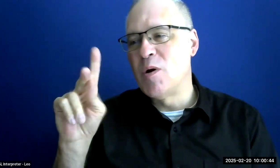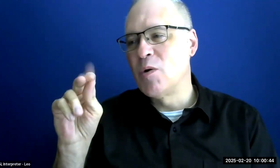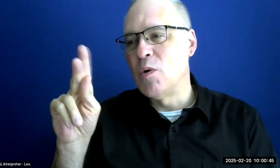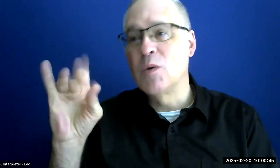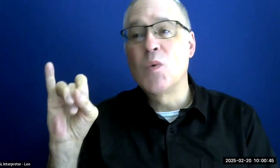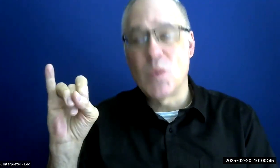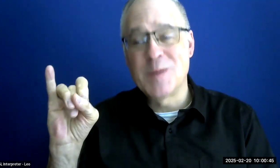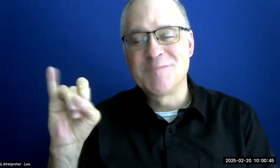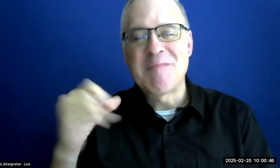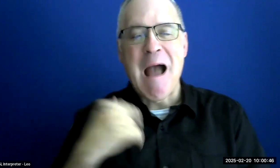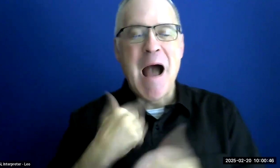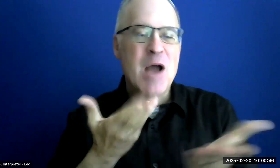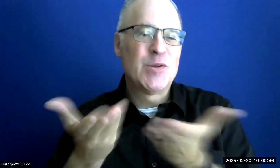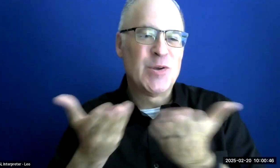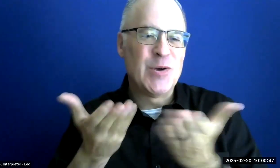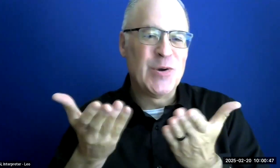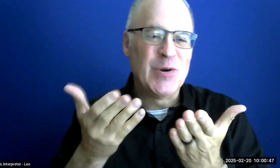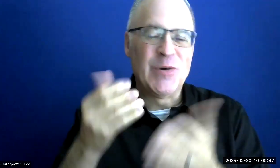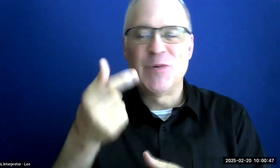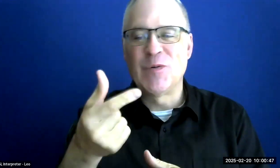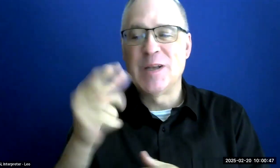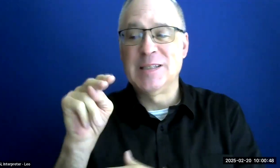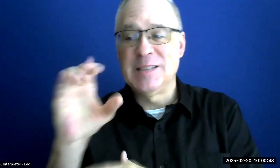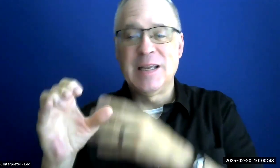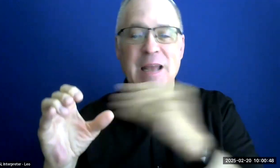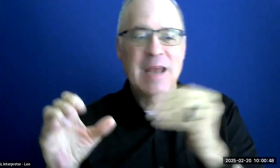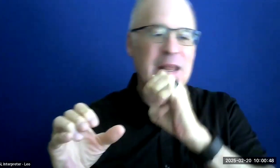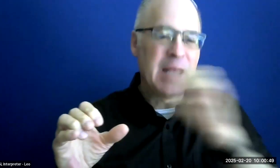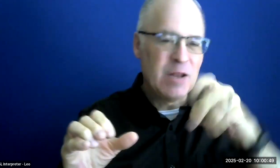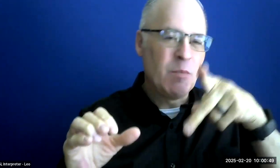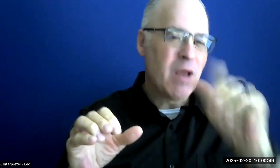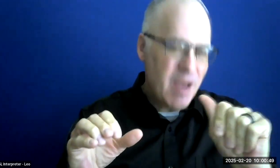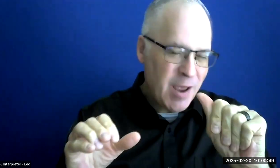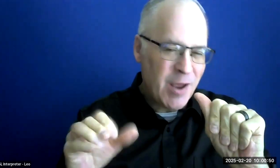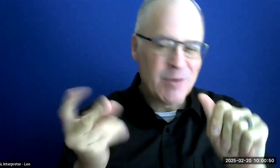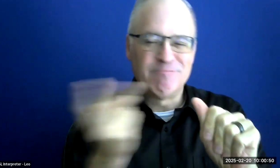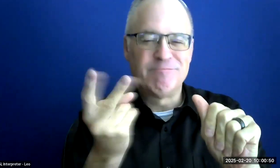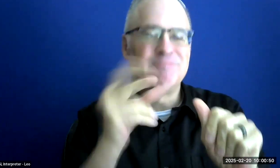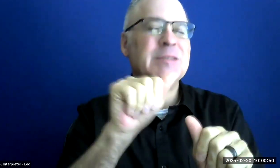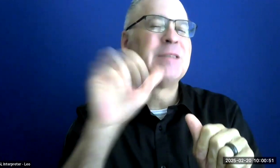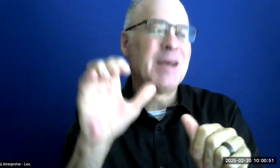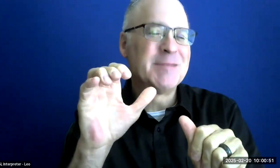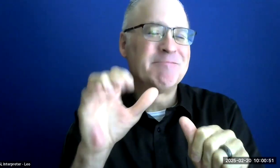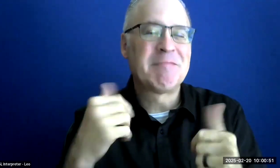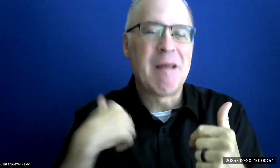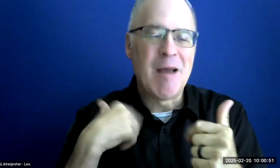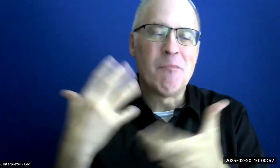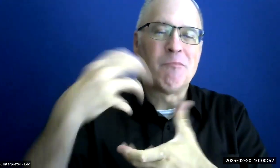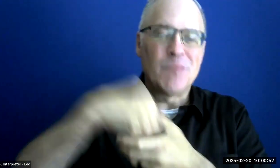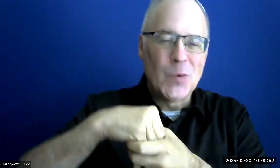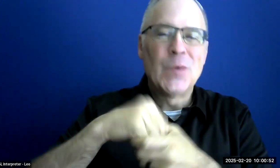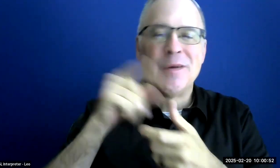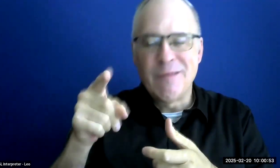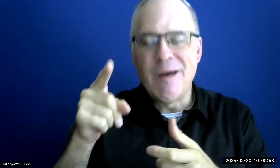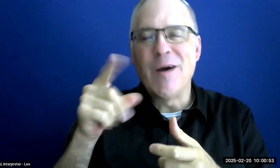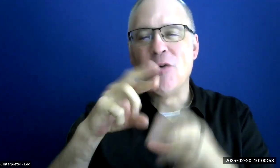Pennsylvania and Greater New Jersey annual conferences. On behalf of the Regionalization Strategy Committee,